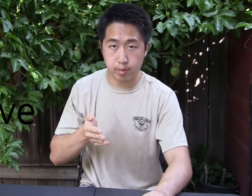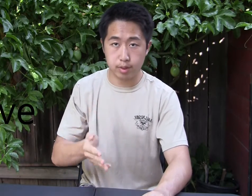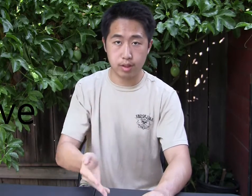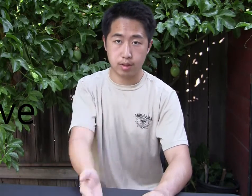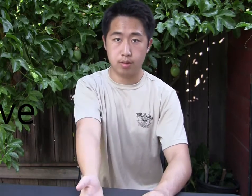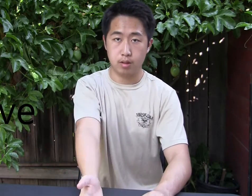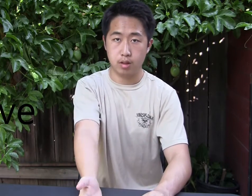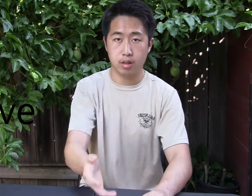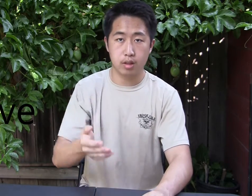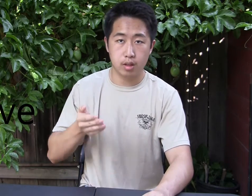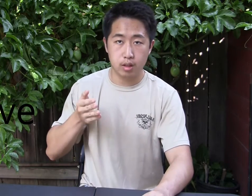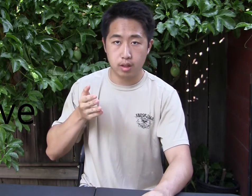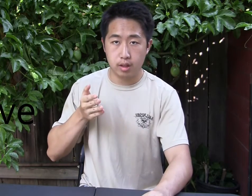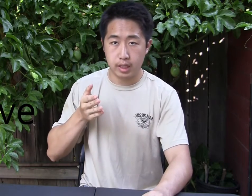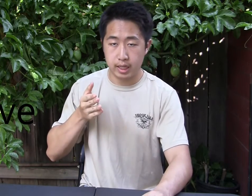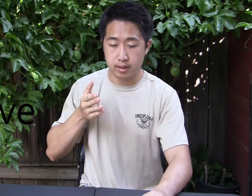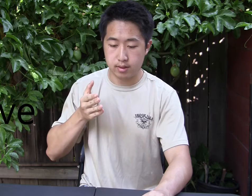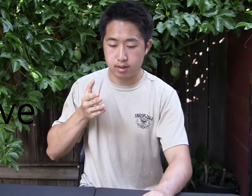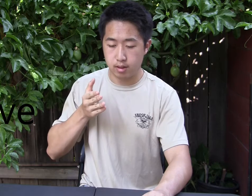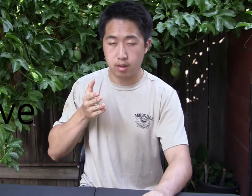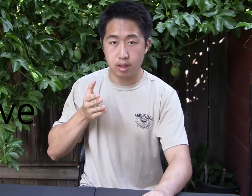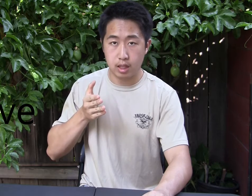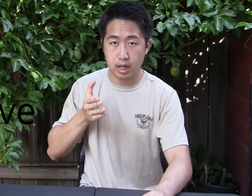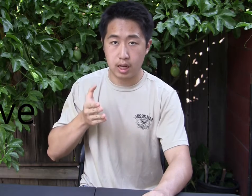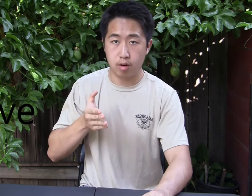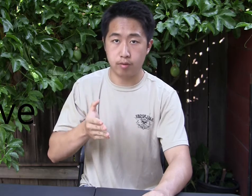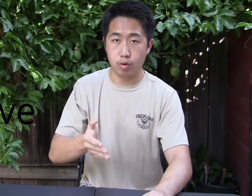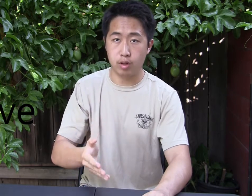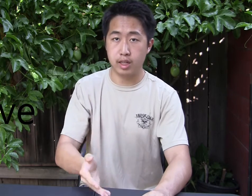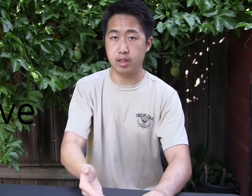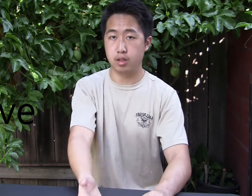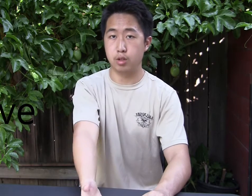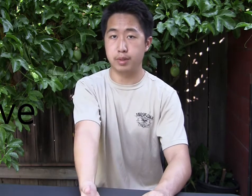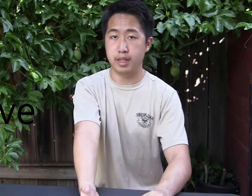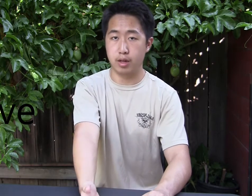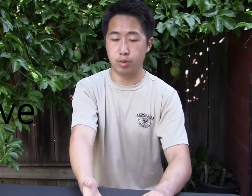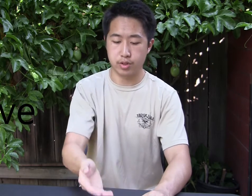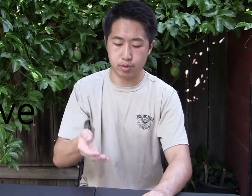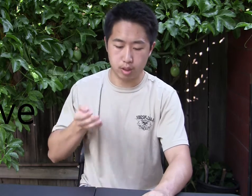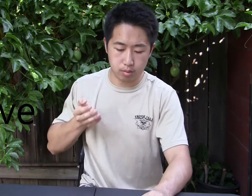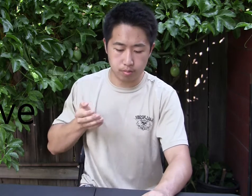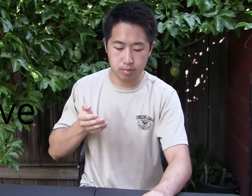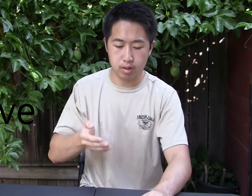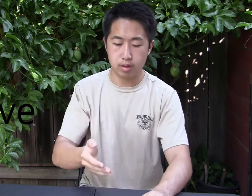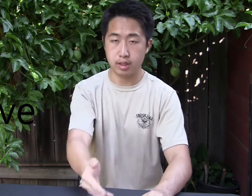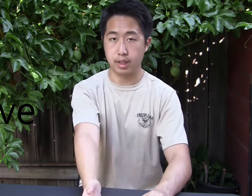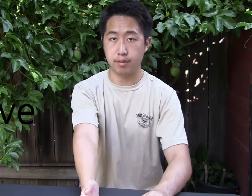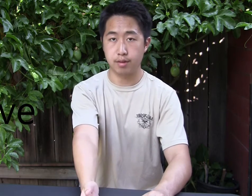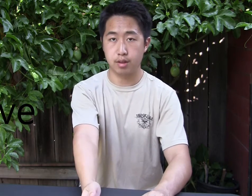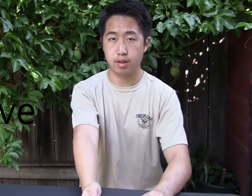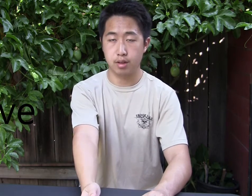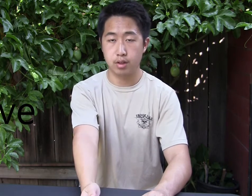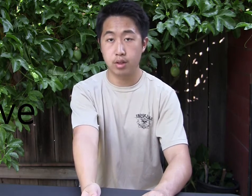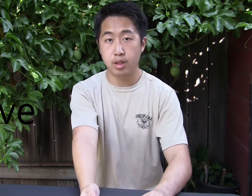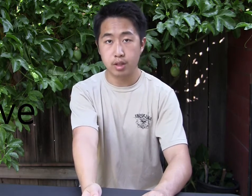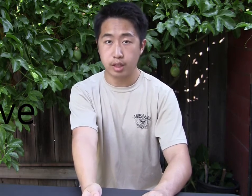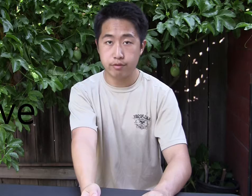something. Hands out and forward and a little bit downwards as well. Give. Give to